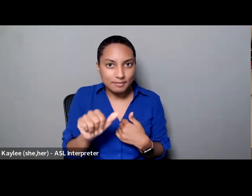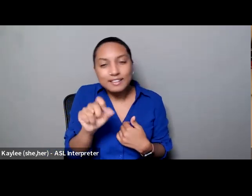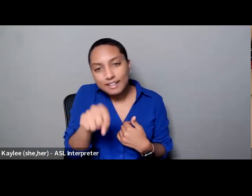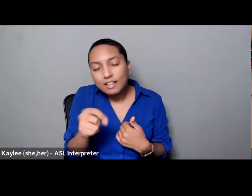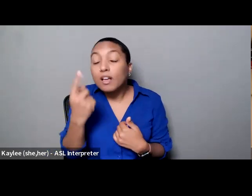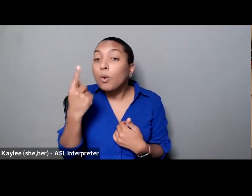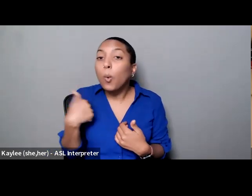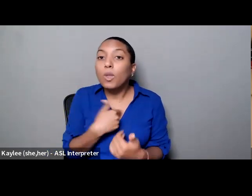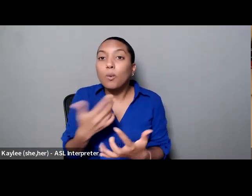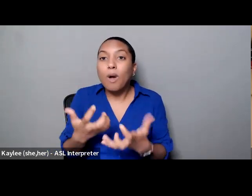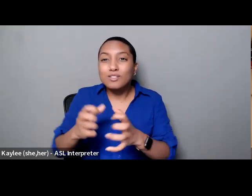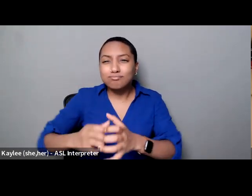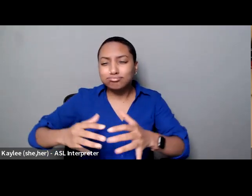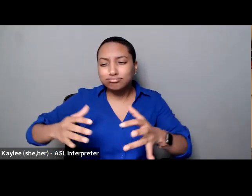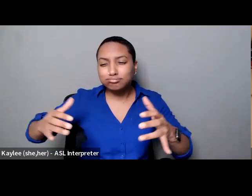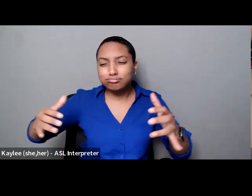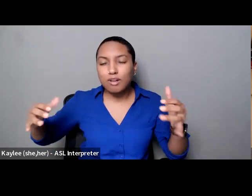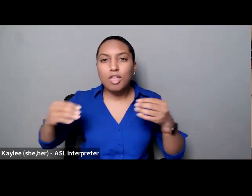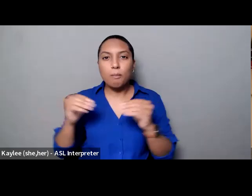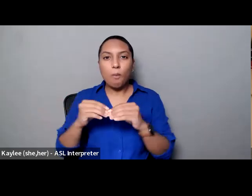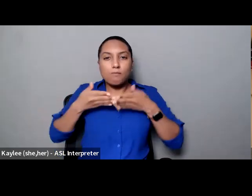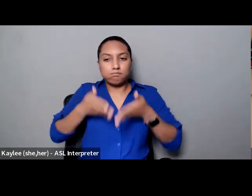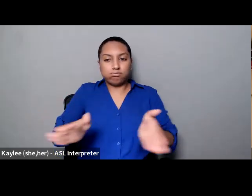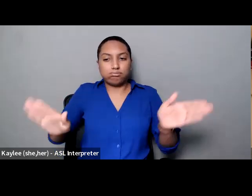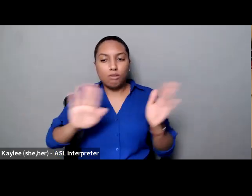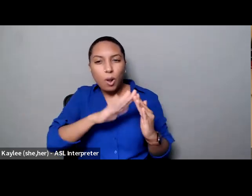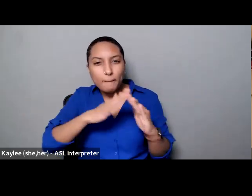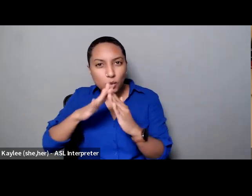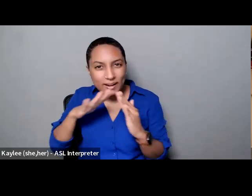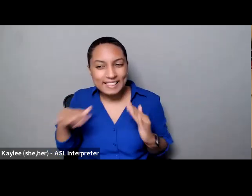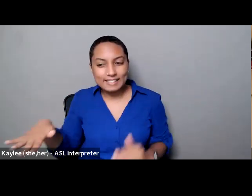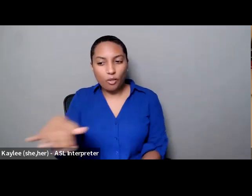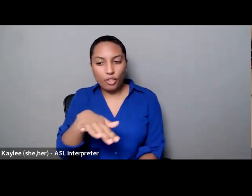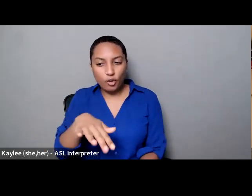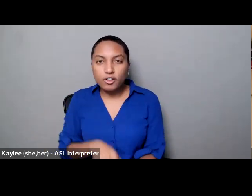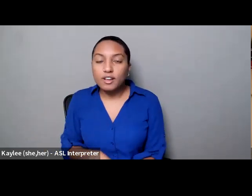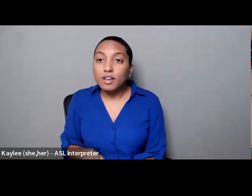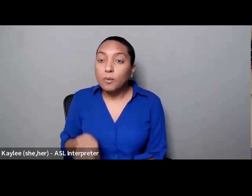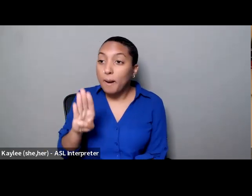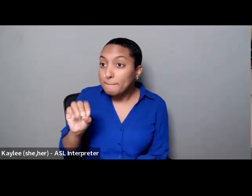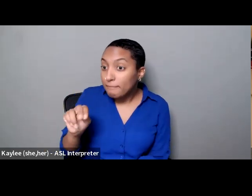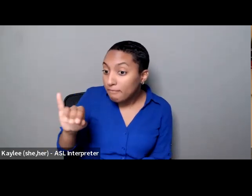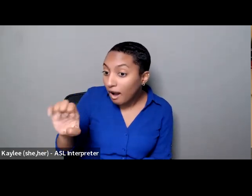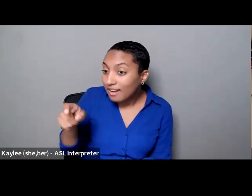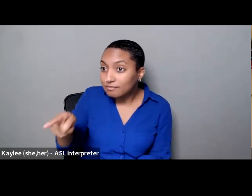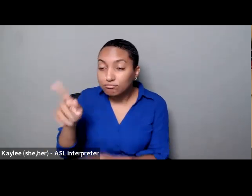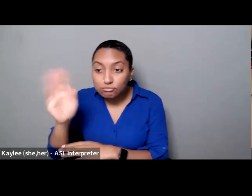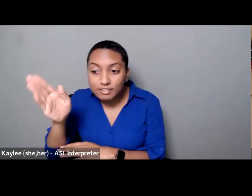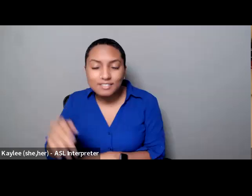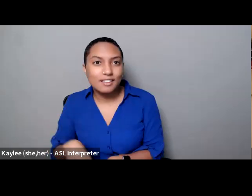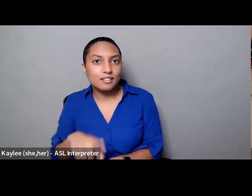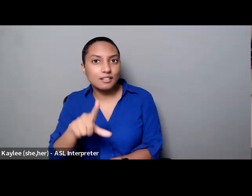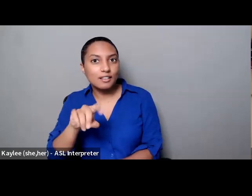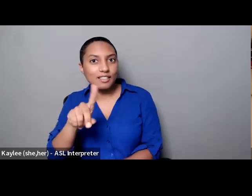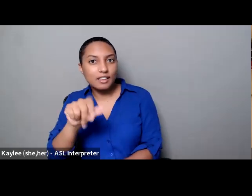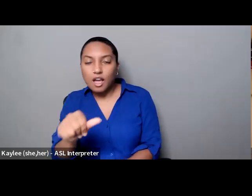community that's out there. And what Bonnie presented, what Linda presented, it was just dynamite.